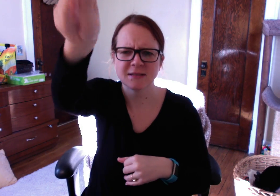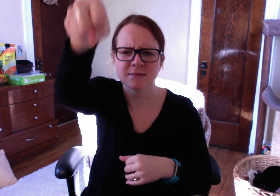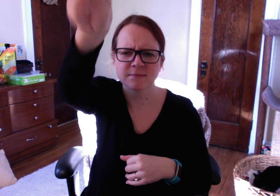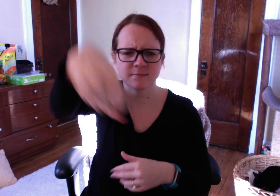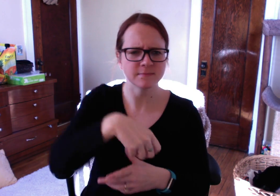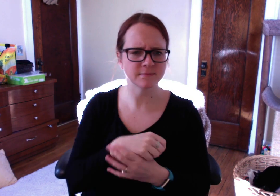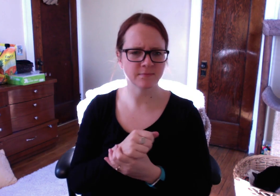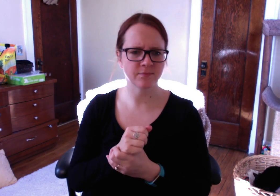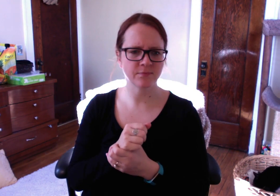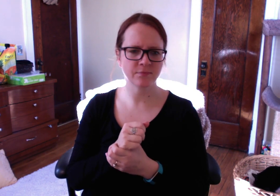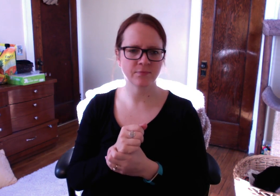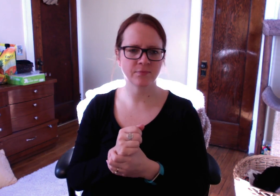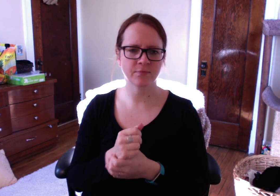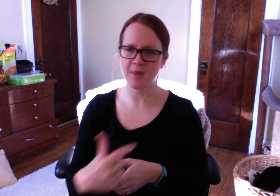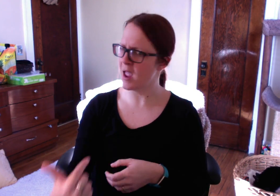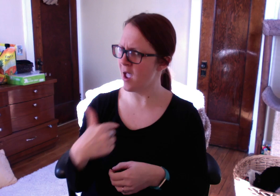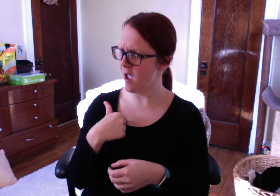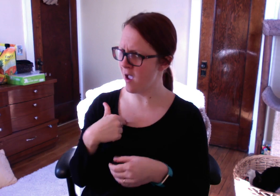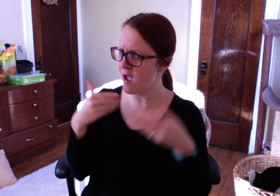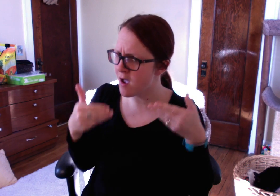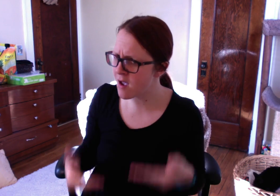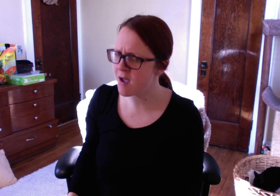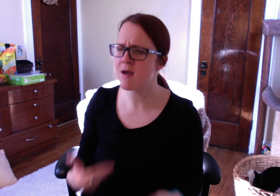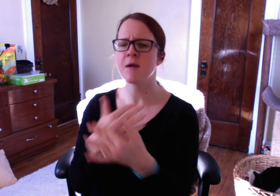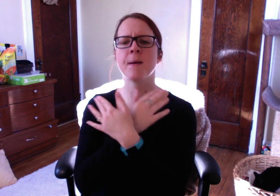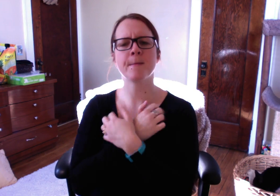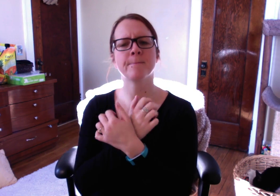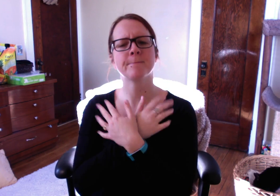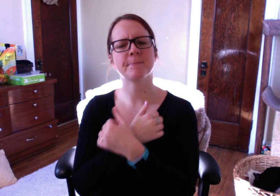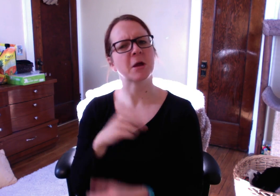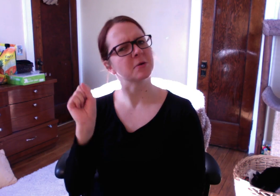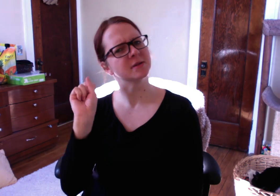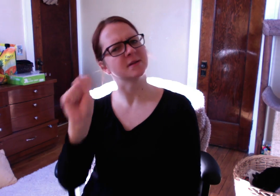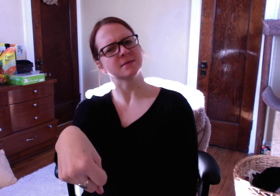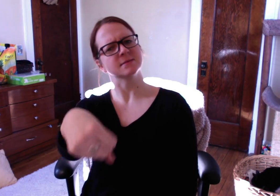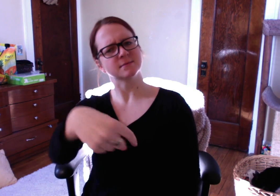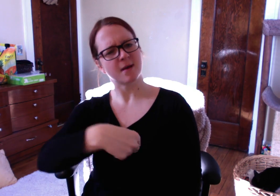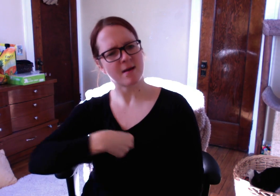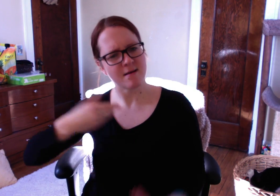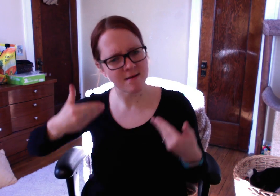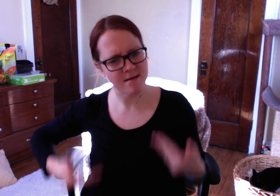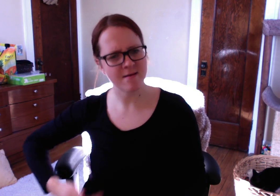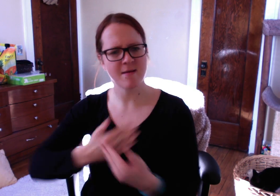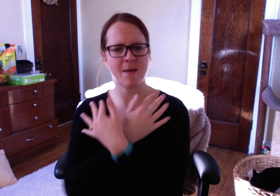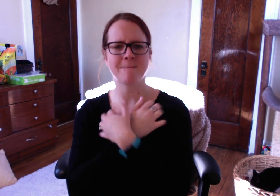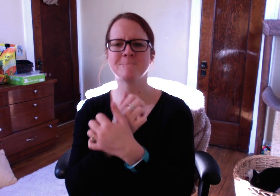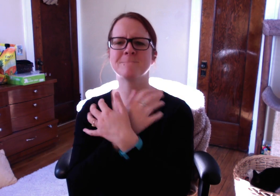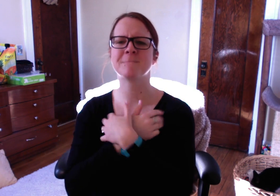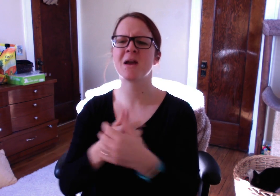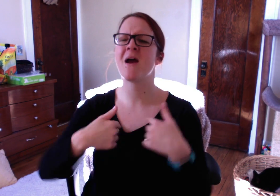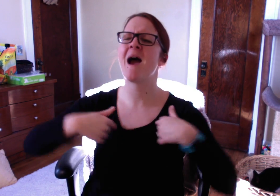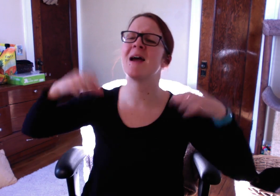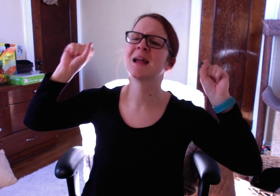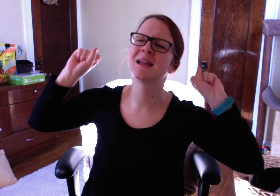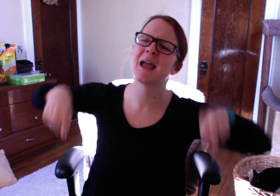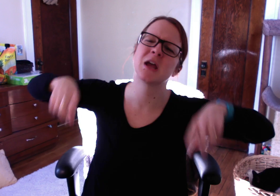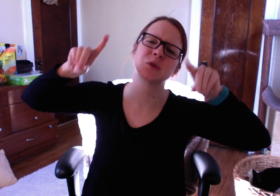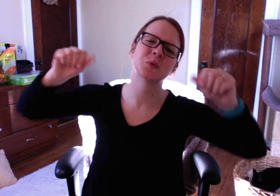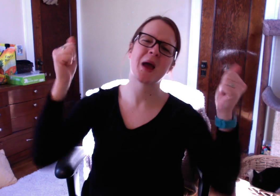am. I am Bear. I am Bear. I can